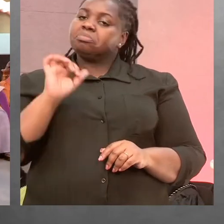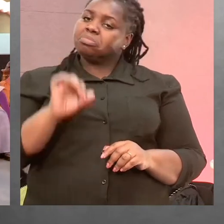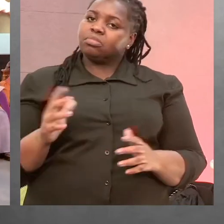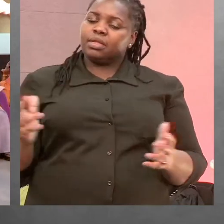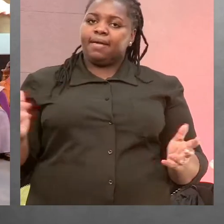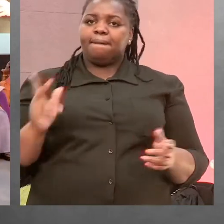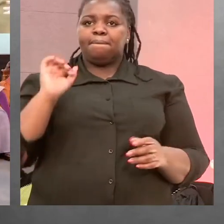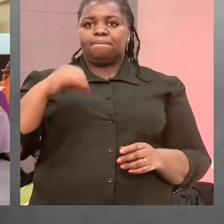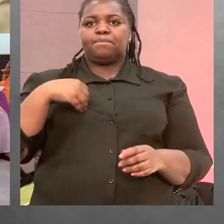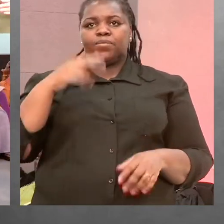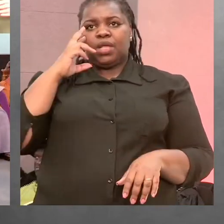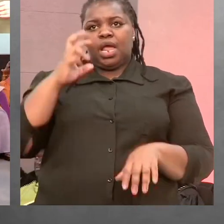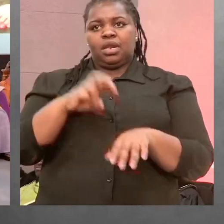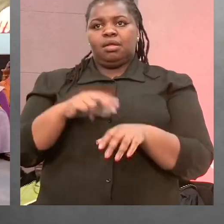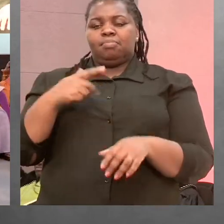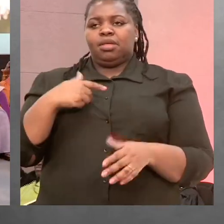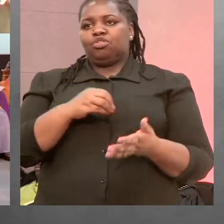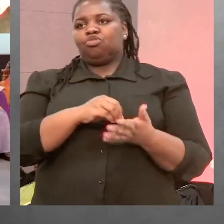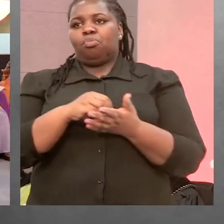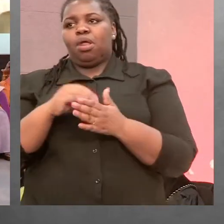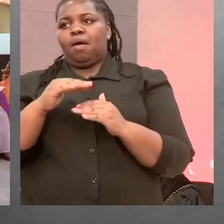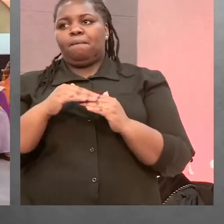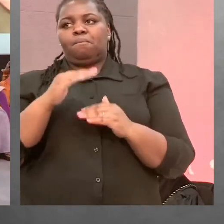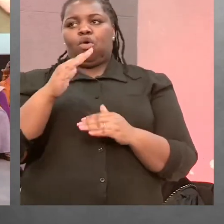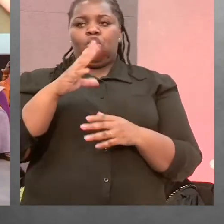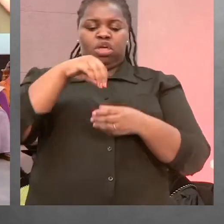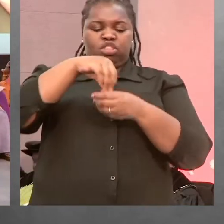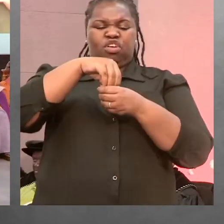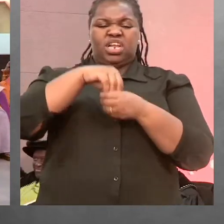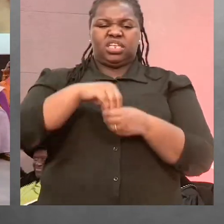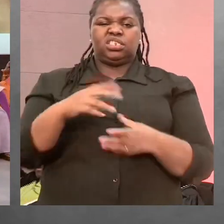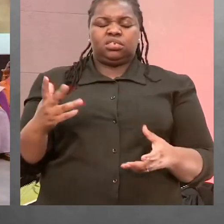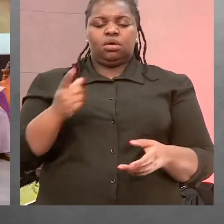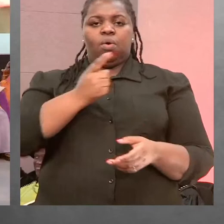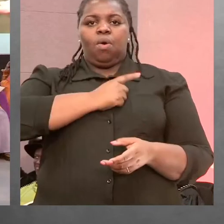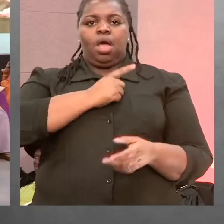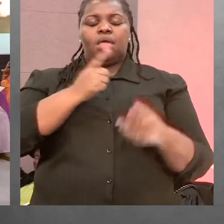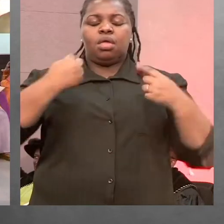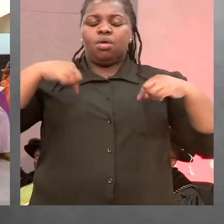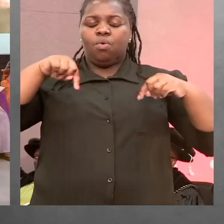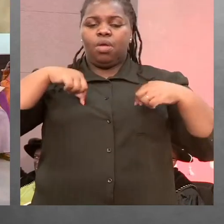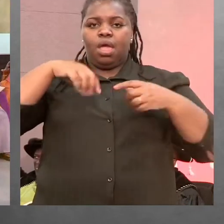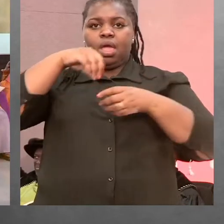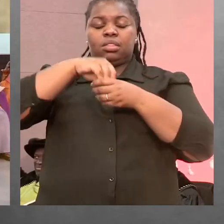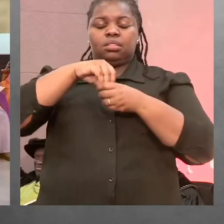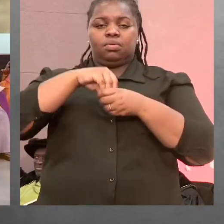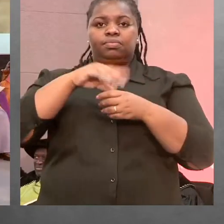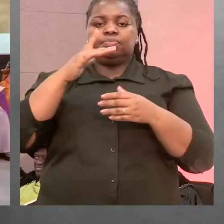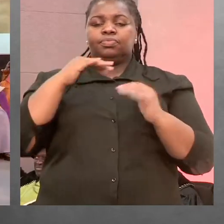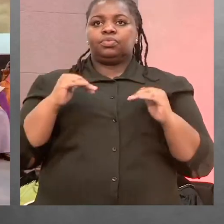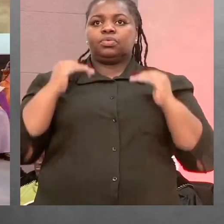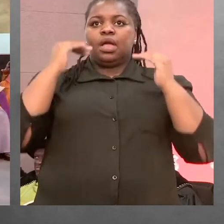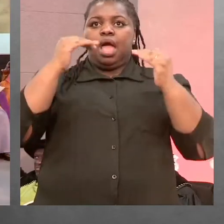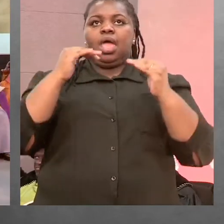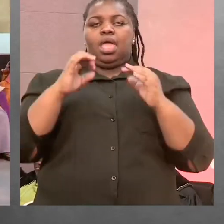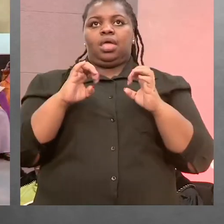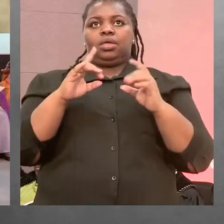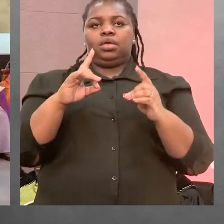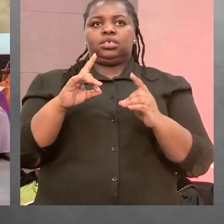that will need me to bring a bit of a context because we are in the state of a higher education